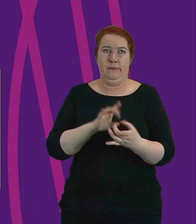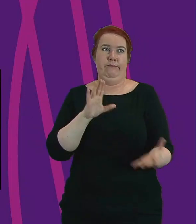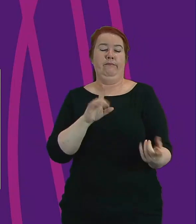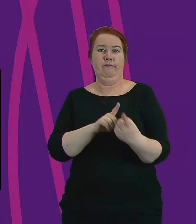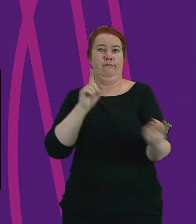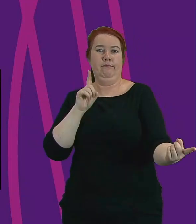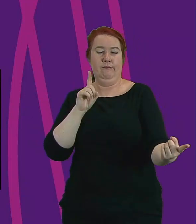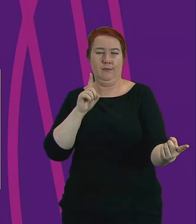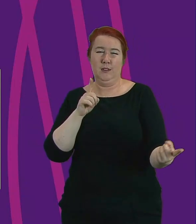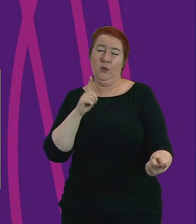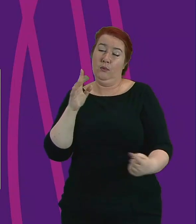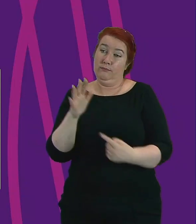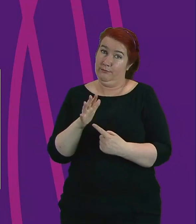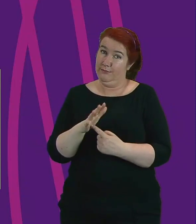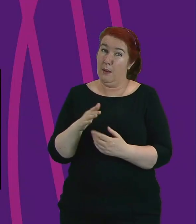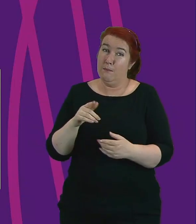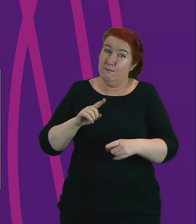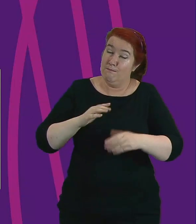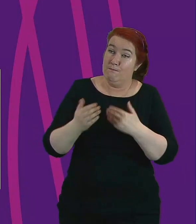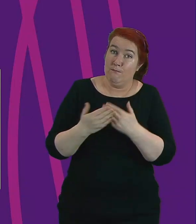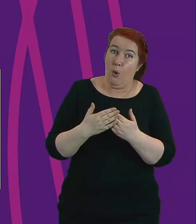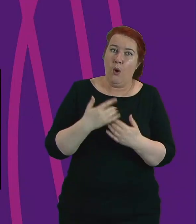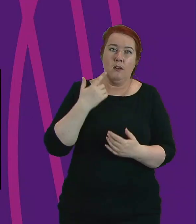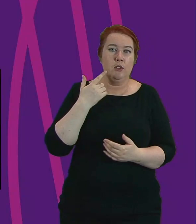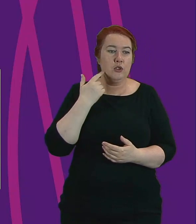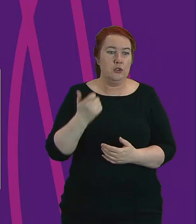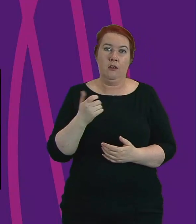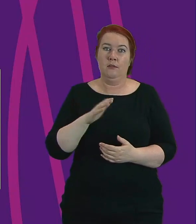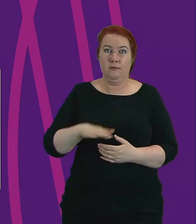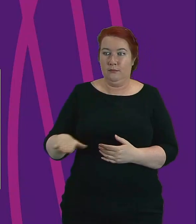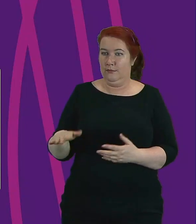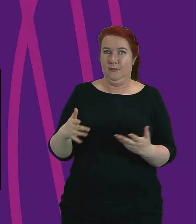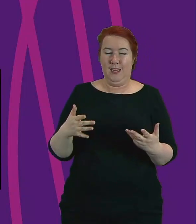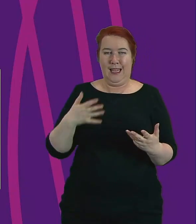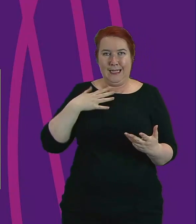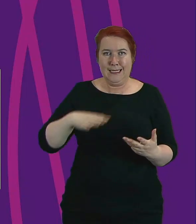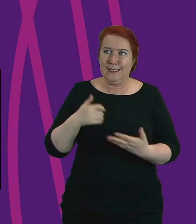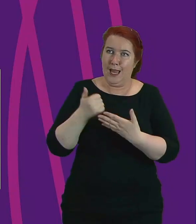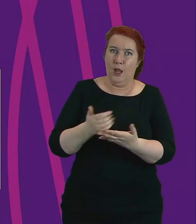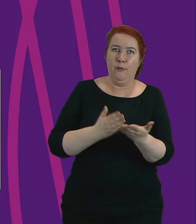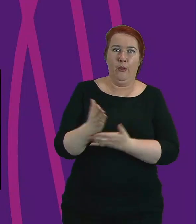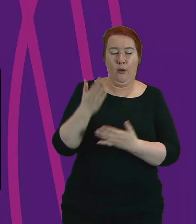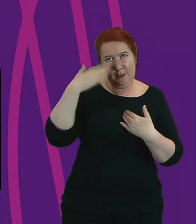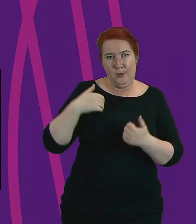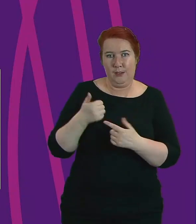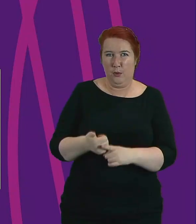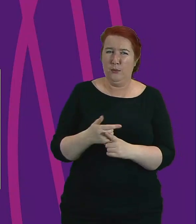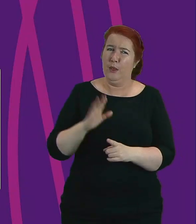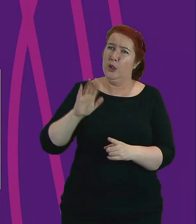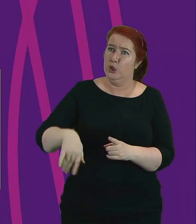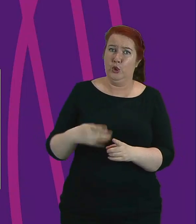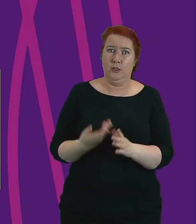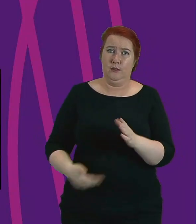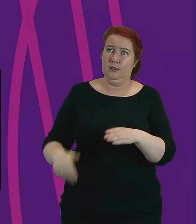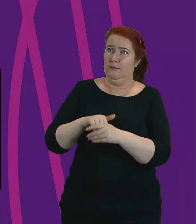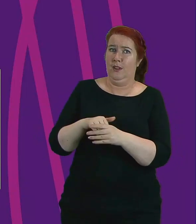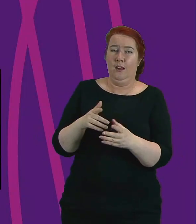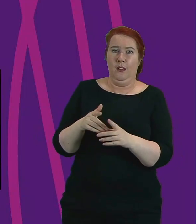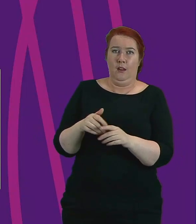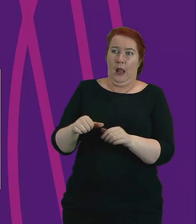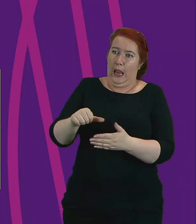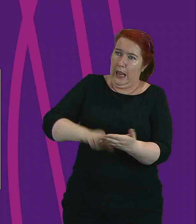children and young people will need help and support through CAMHS, but they deserve better than to join one of the longest queues in the entire